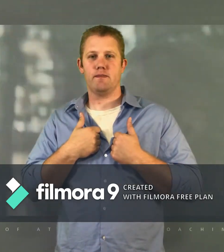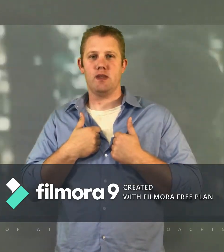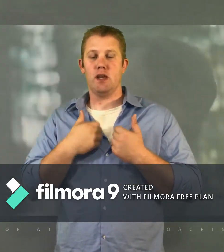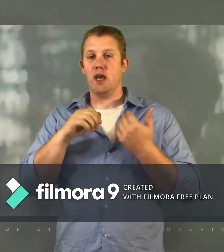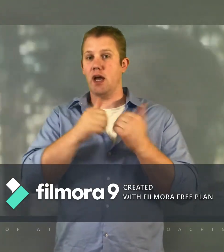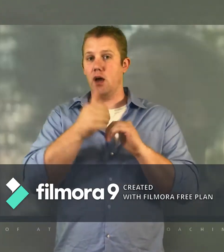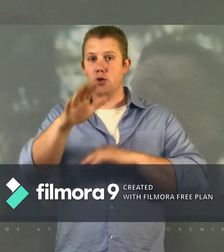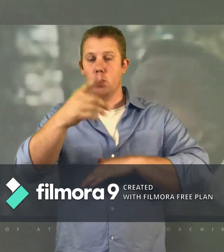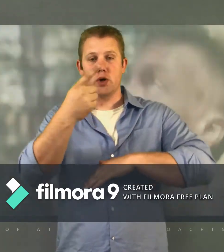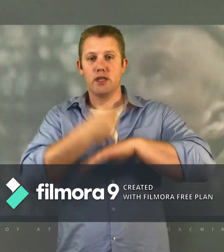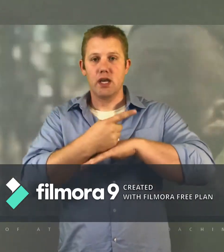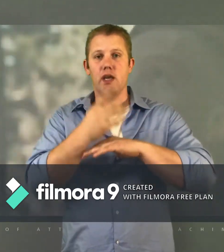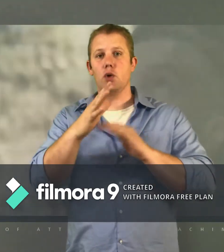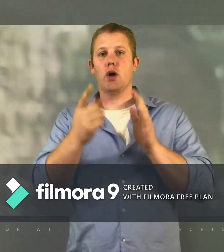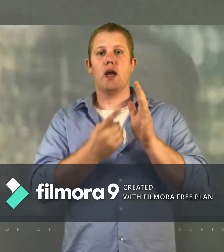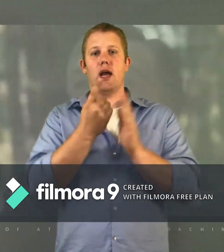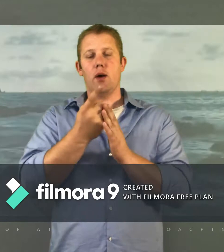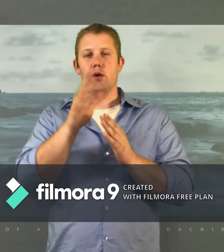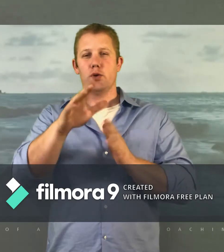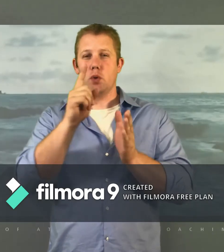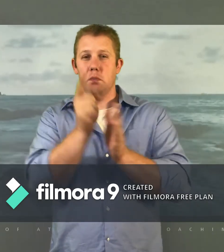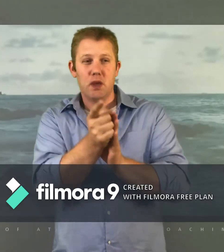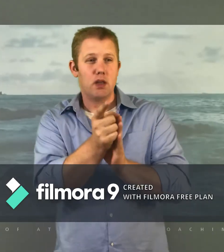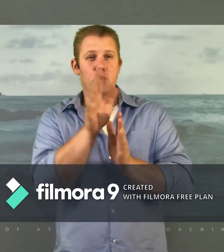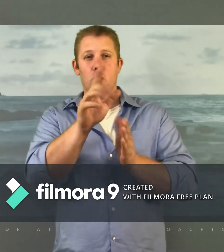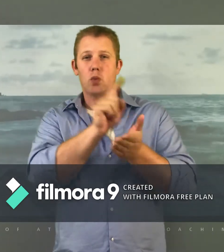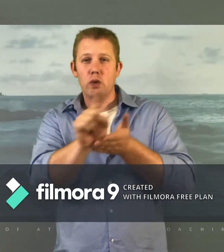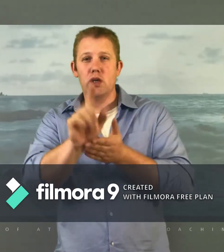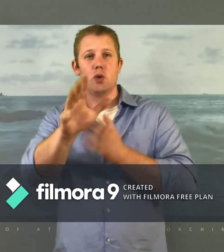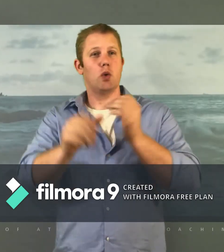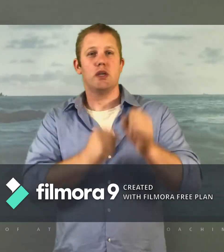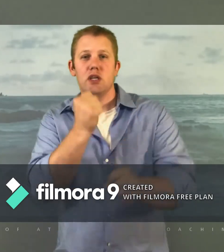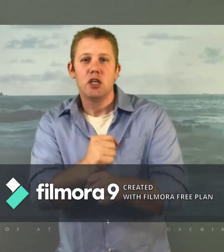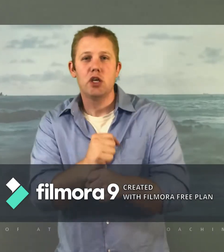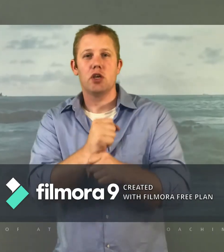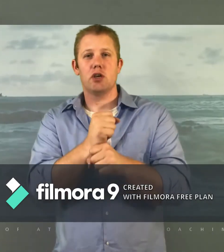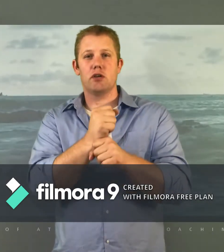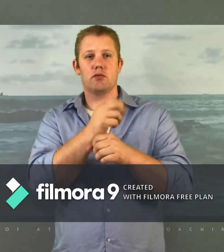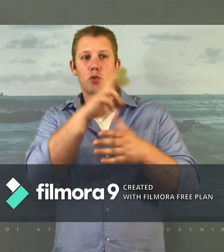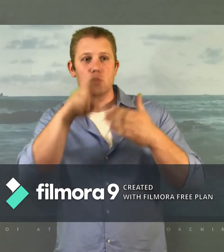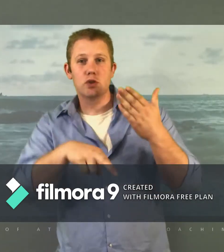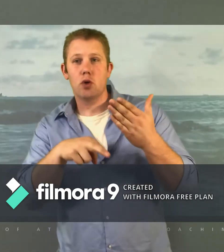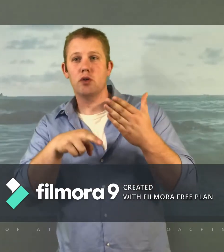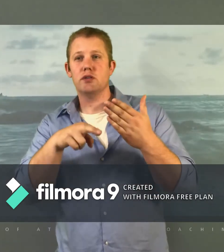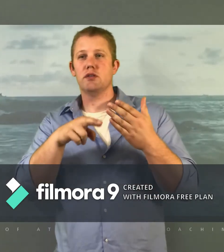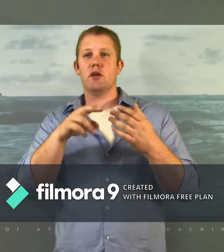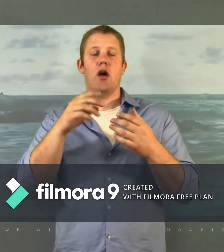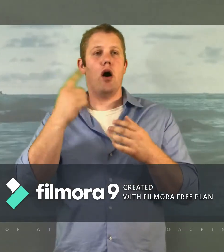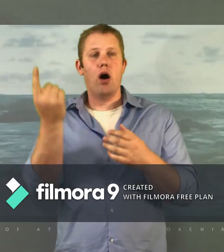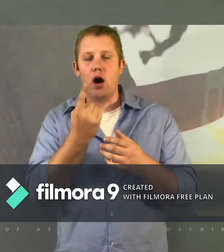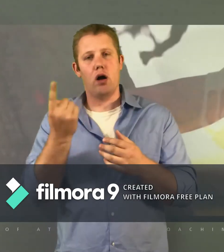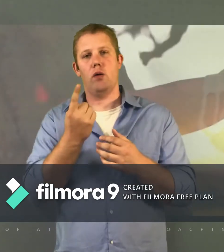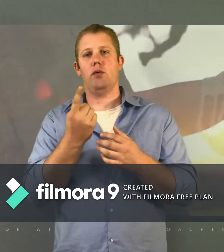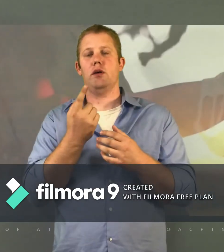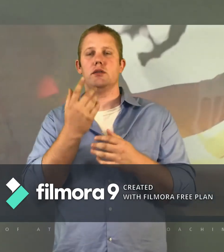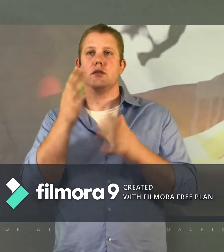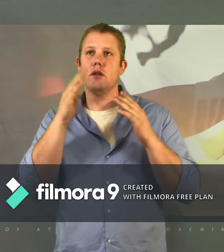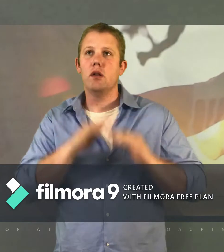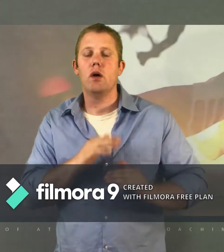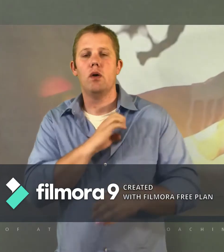life. So the outcome of your day, your hour, your minute, your week, your month, and your year is always